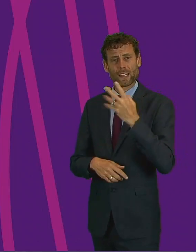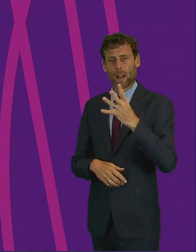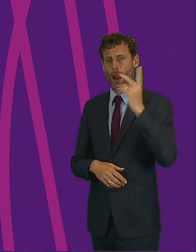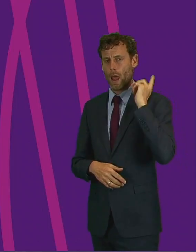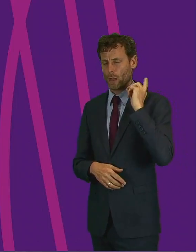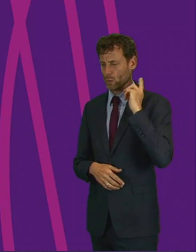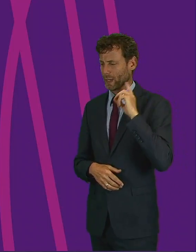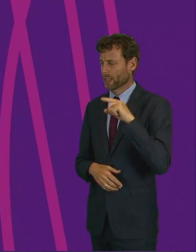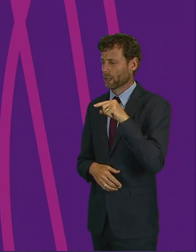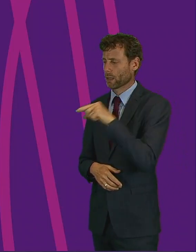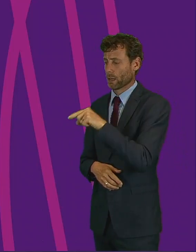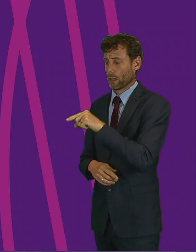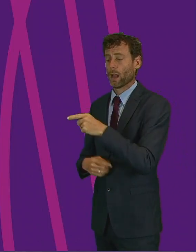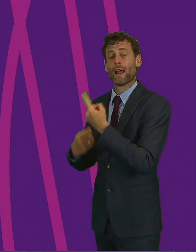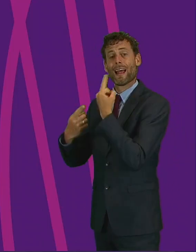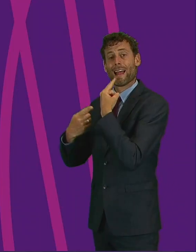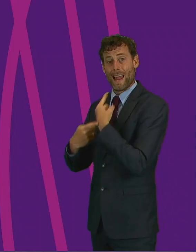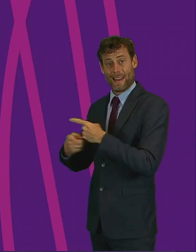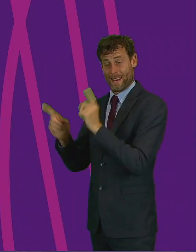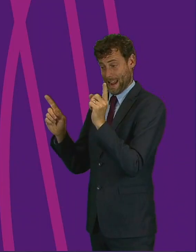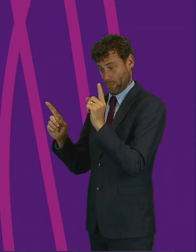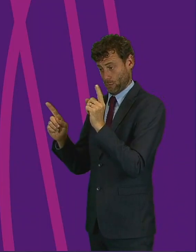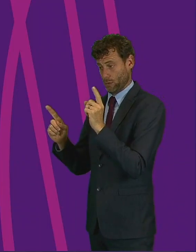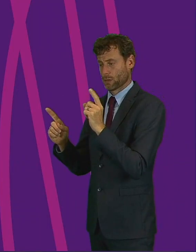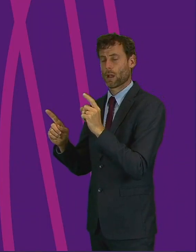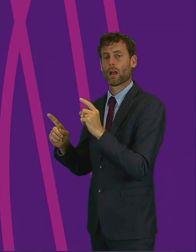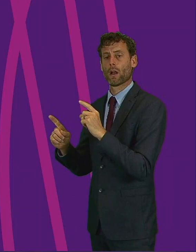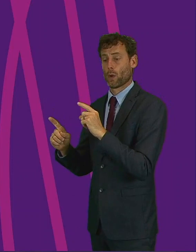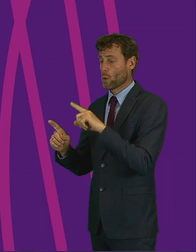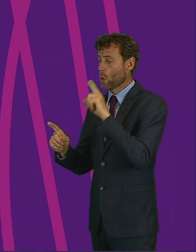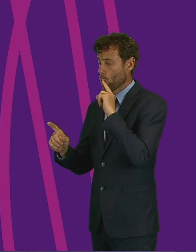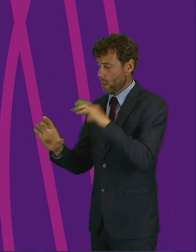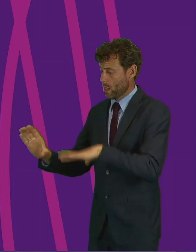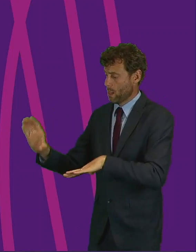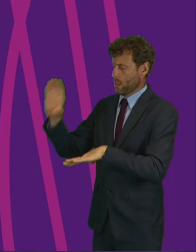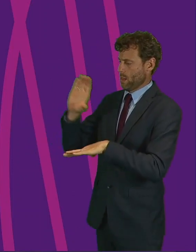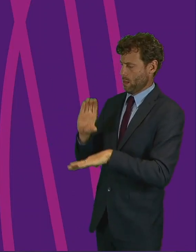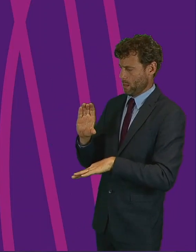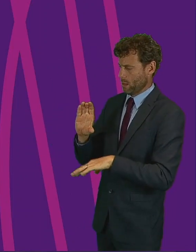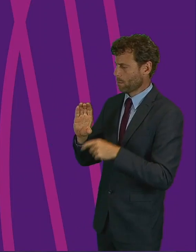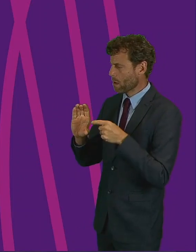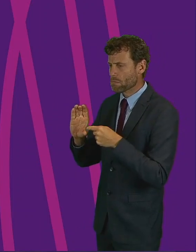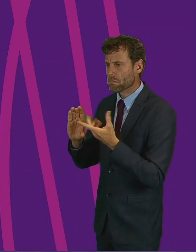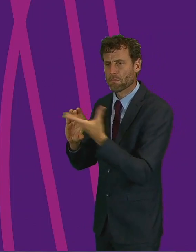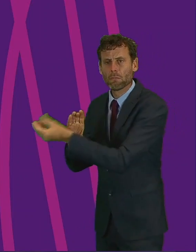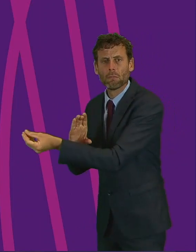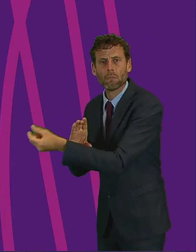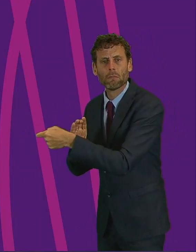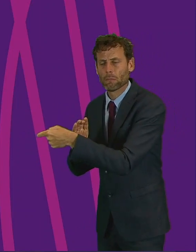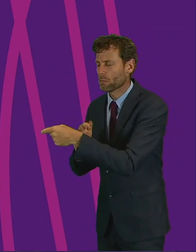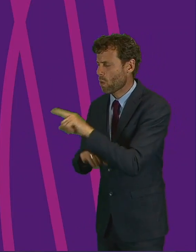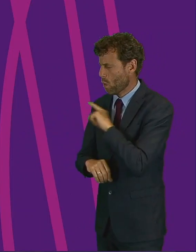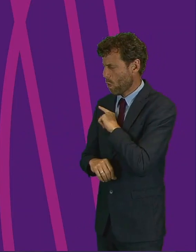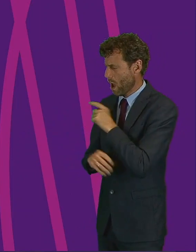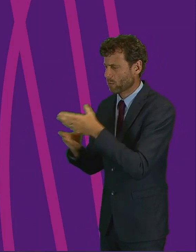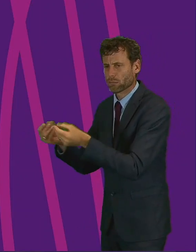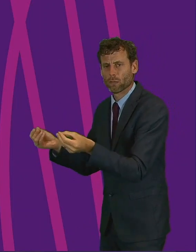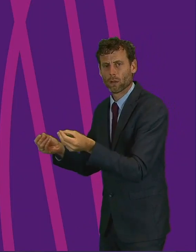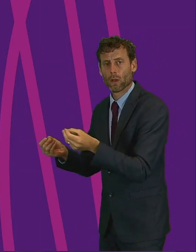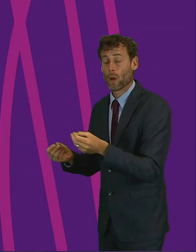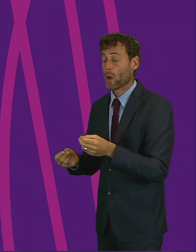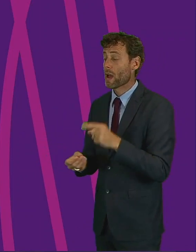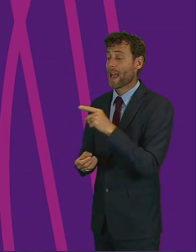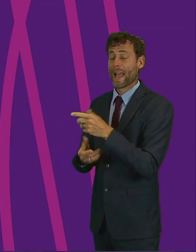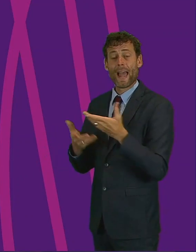consequentials that had previously been announced, now not materialising. We also have some concerns about whether or not any